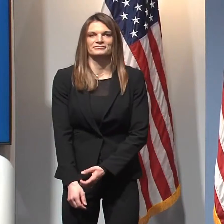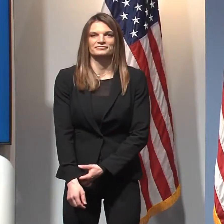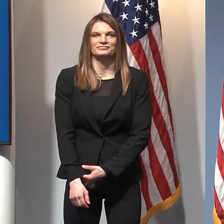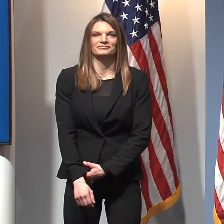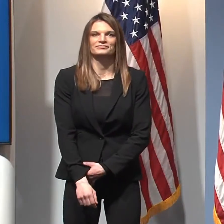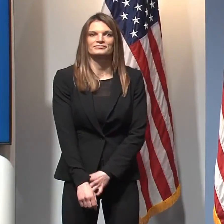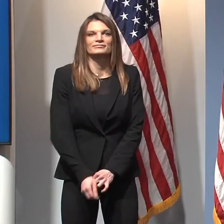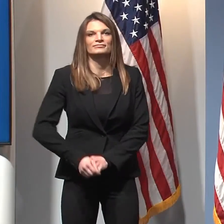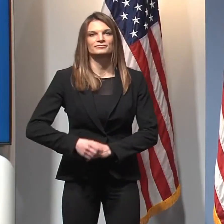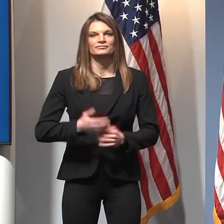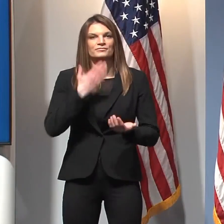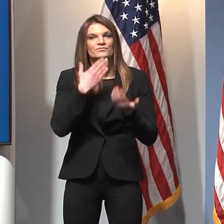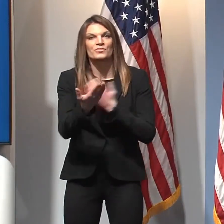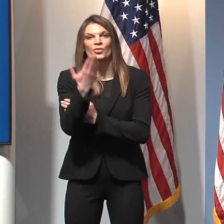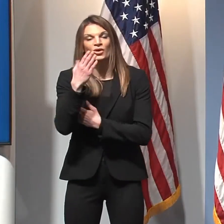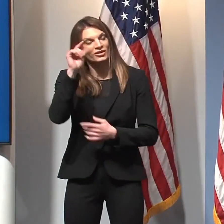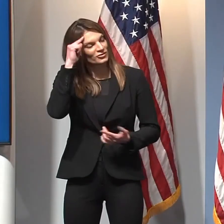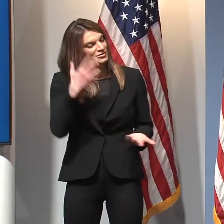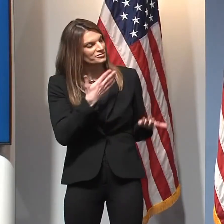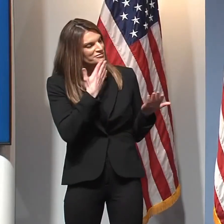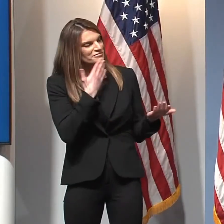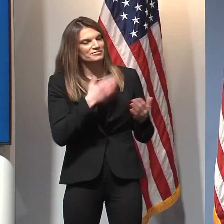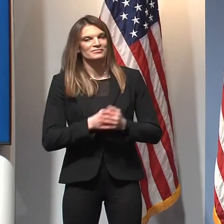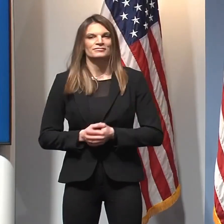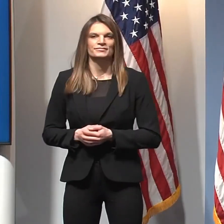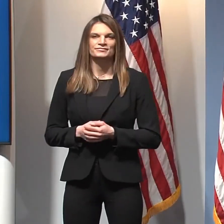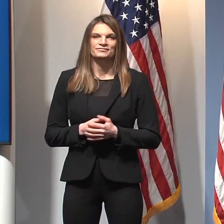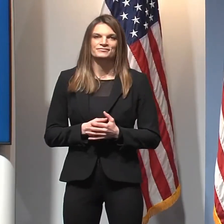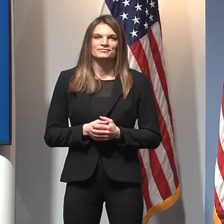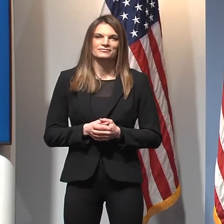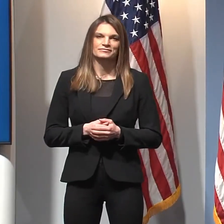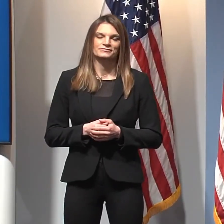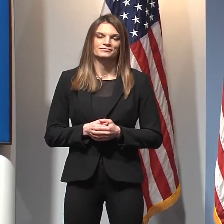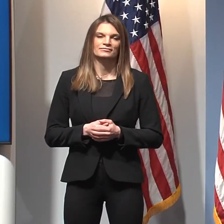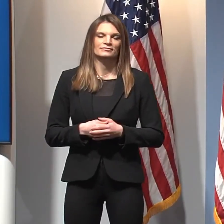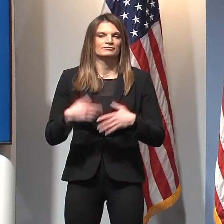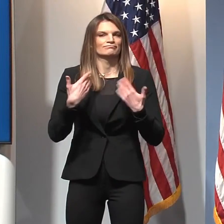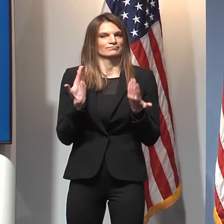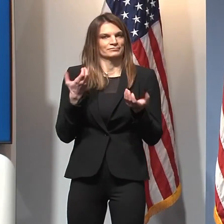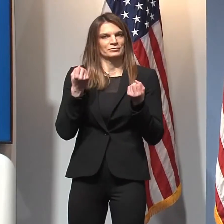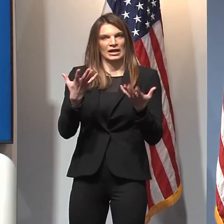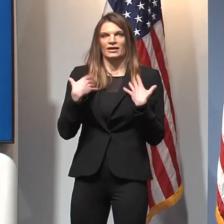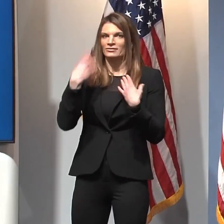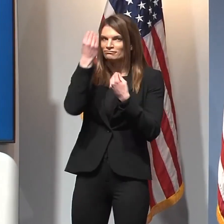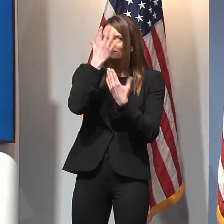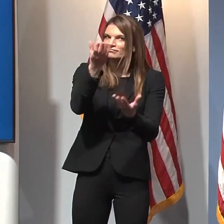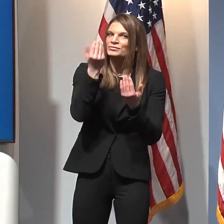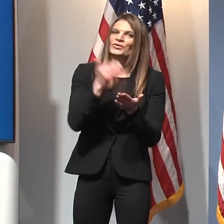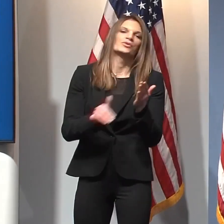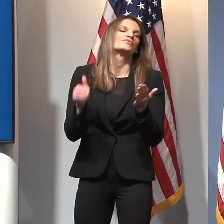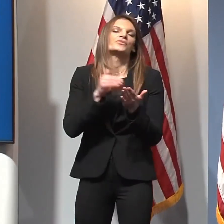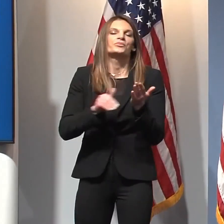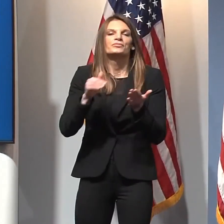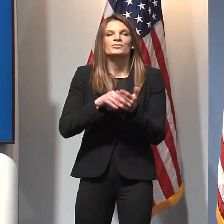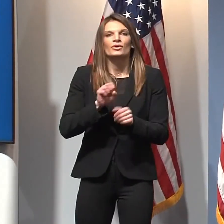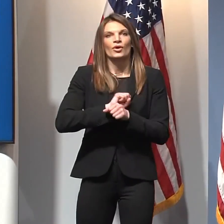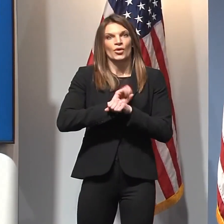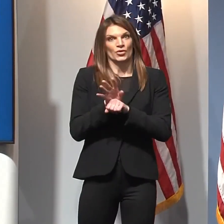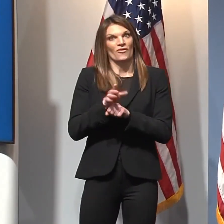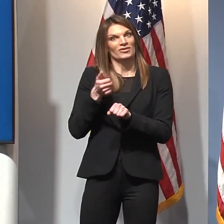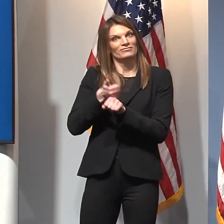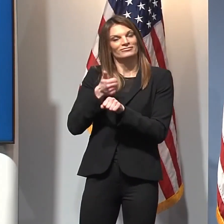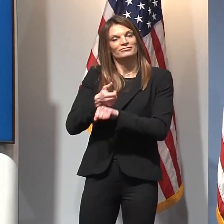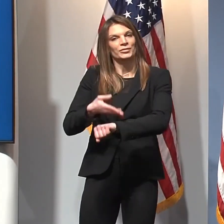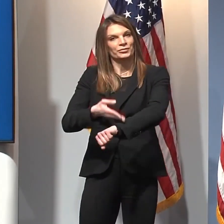Good morning, Governor, and thank you. As I've said many times before, our progress with COVID-19 is